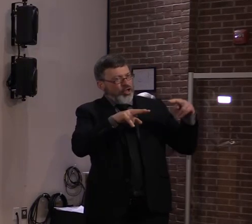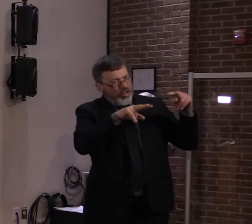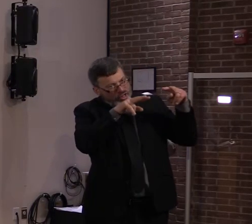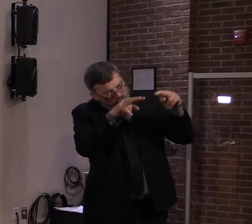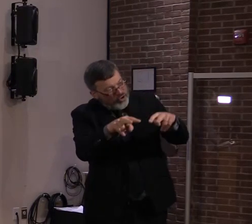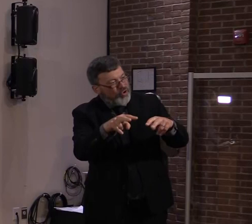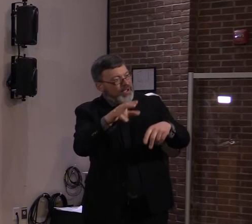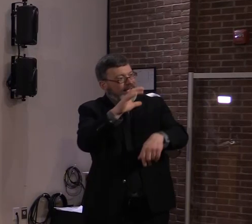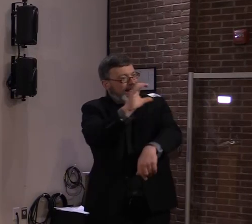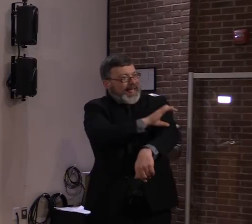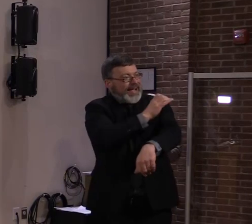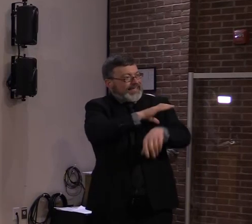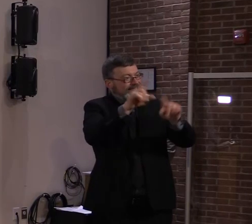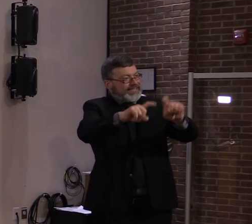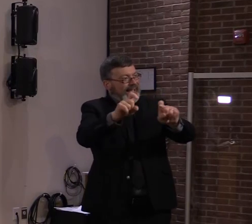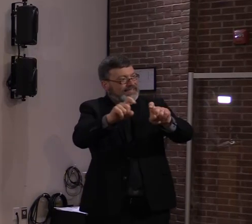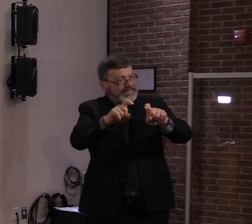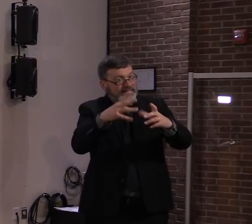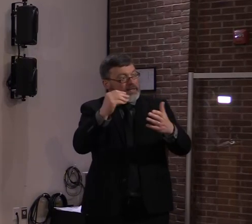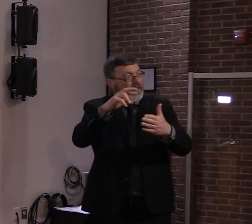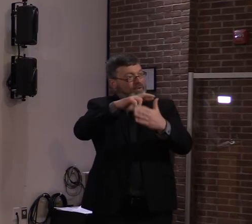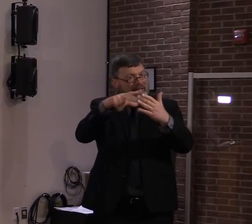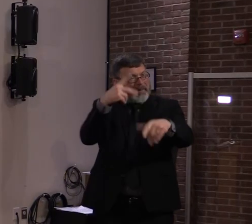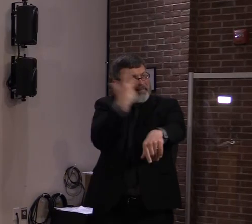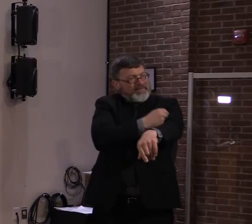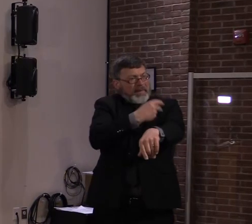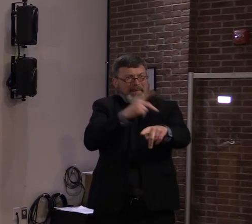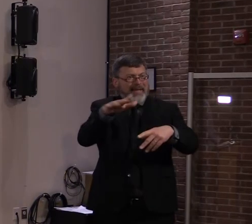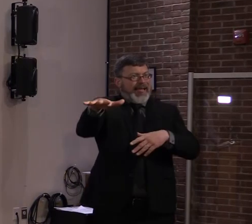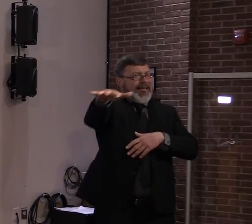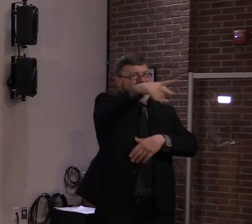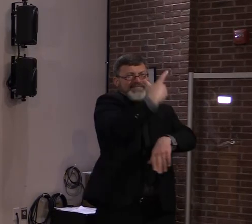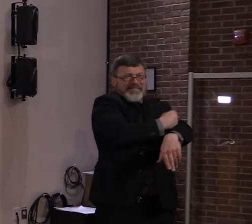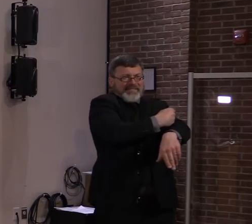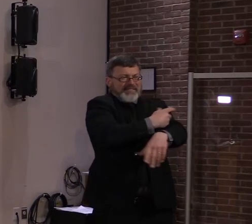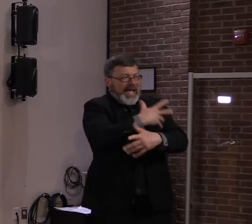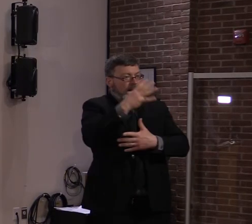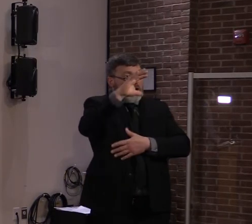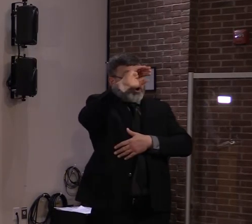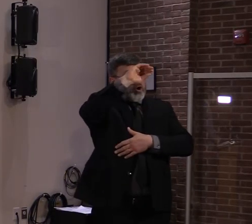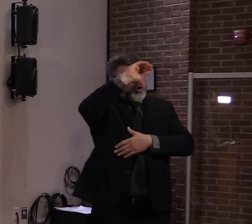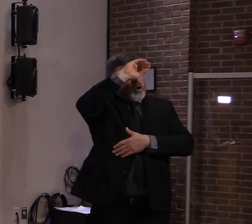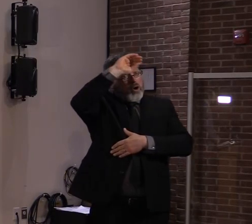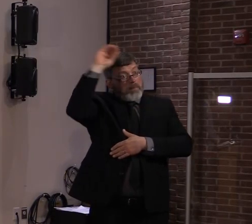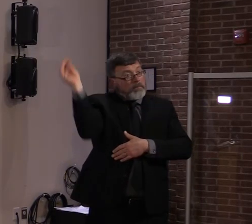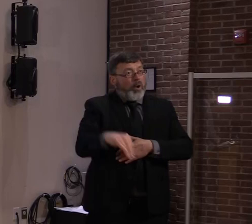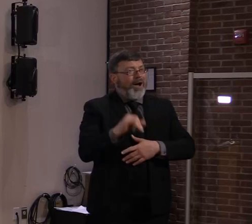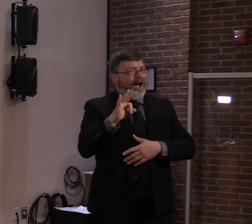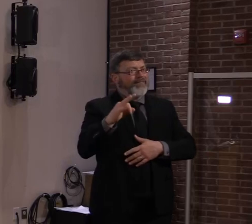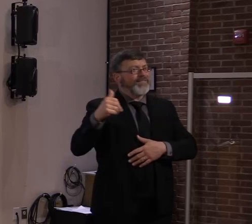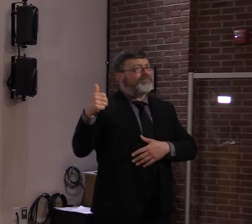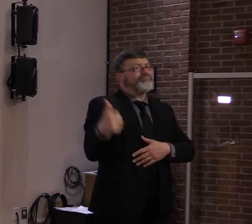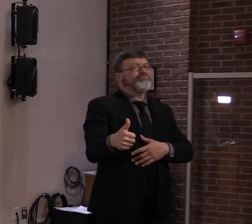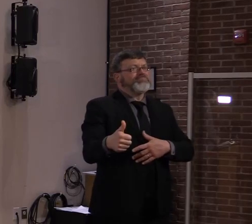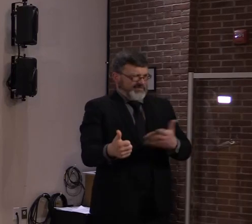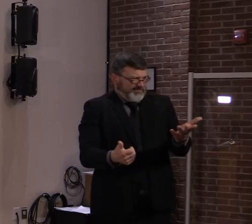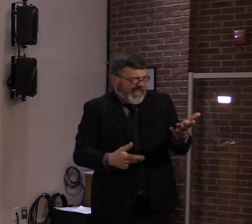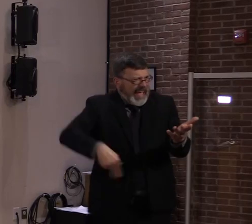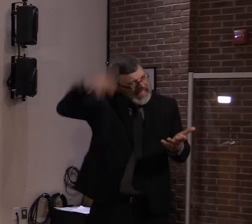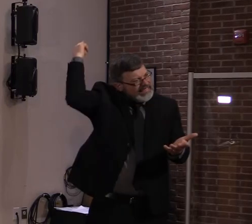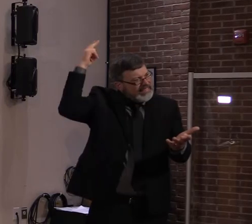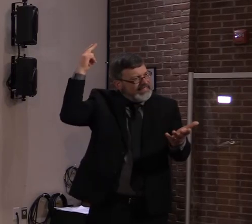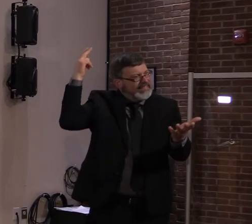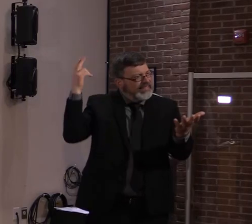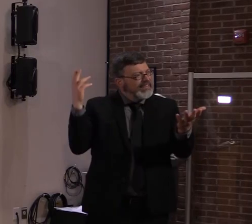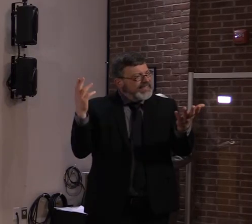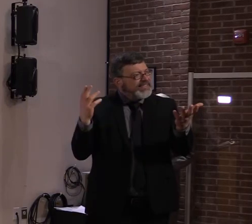all the populations that have been vaccinated, and there are now peer-reviewed publications from CDC and